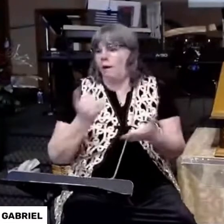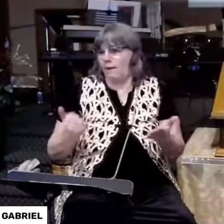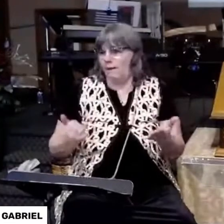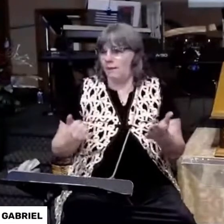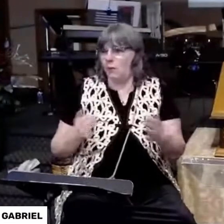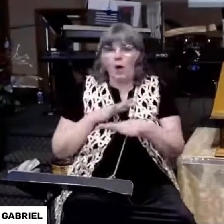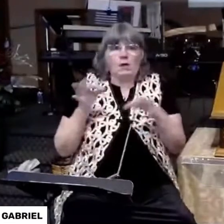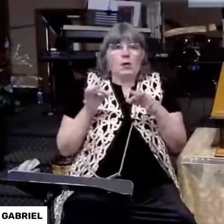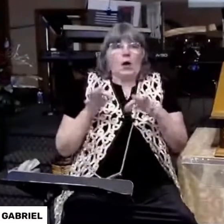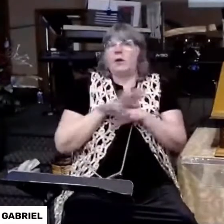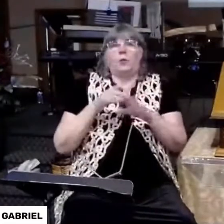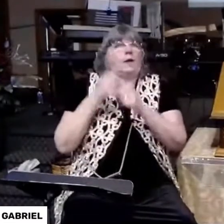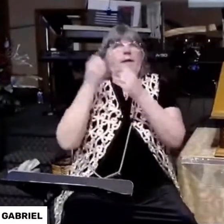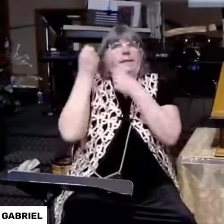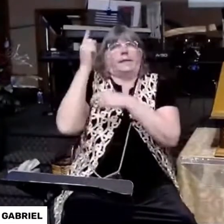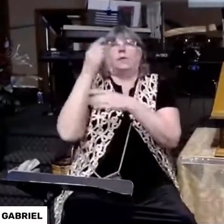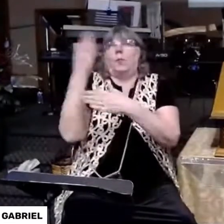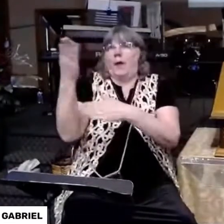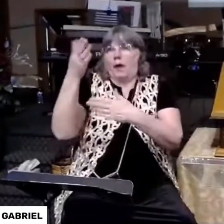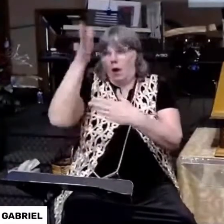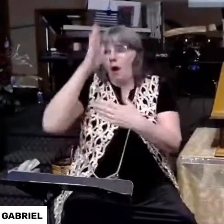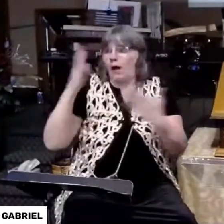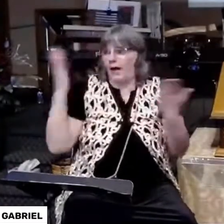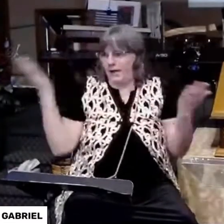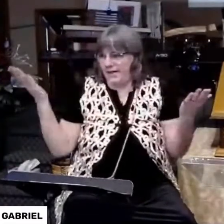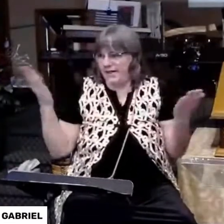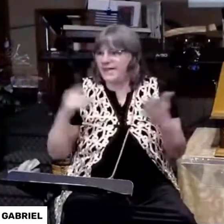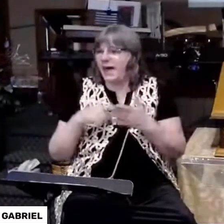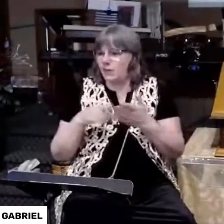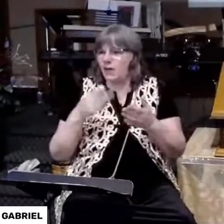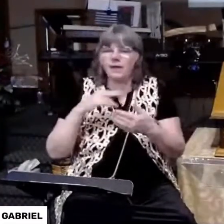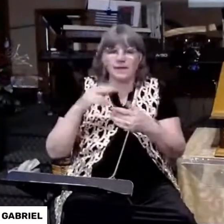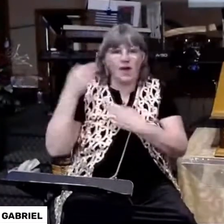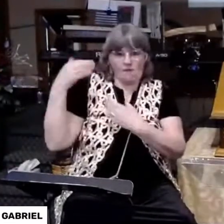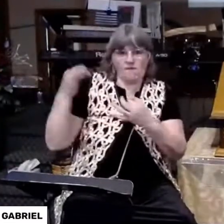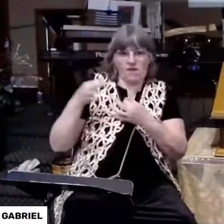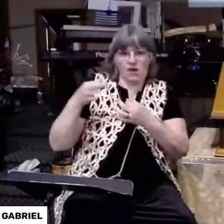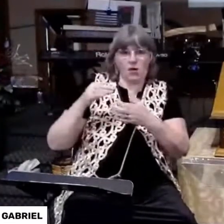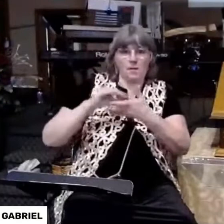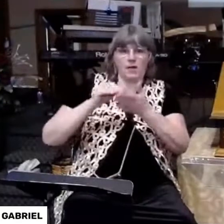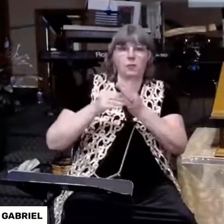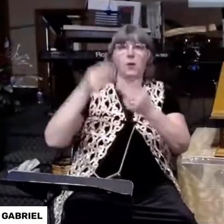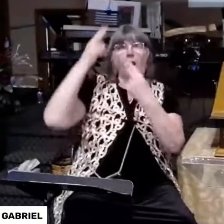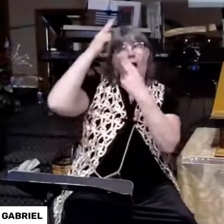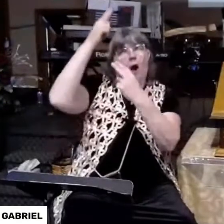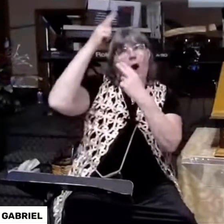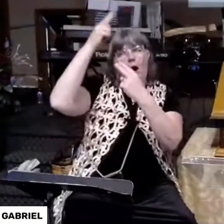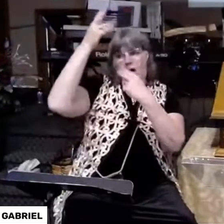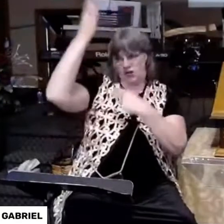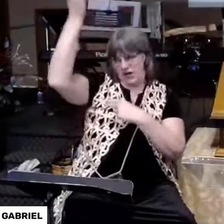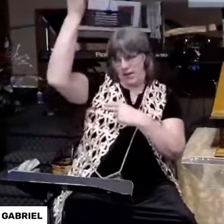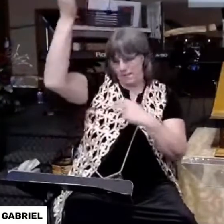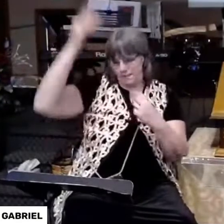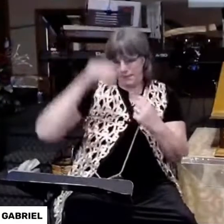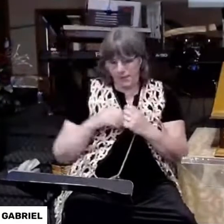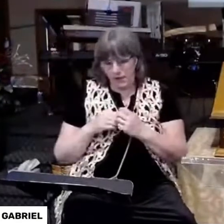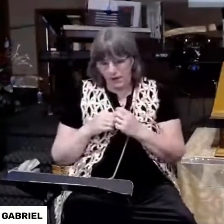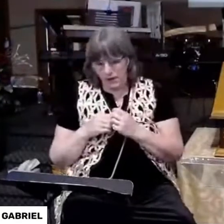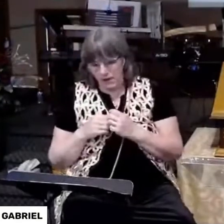the fruit of that tree. You know, give us freedom of choice, you know. And